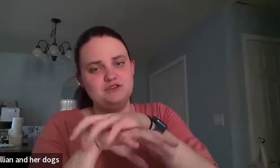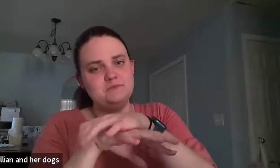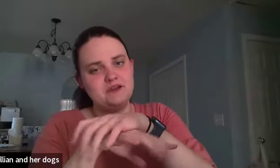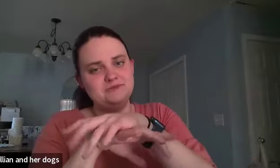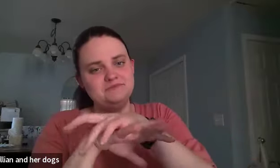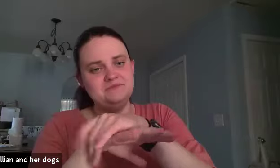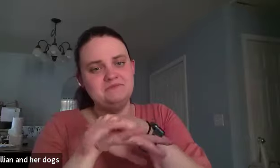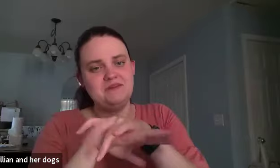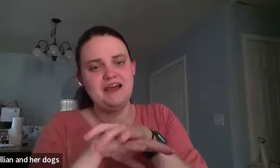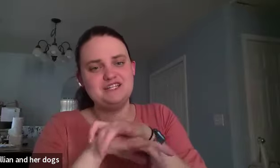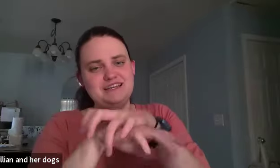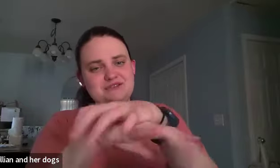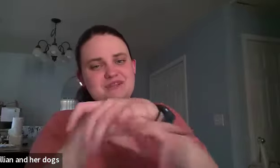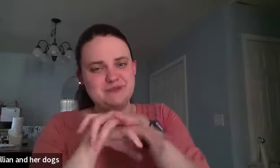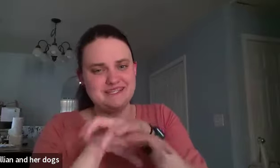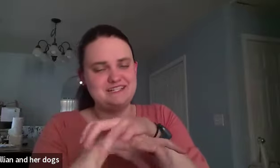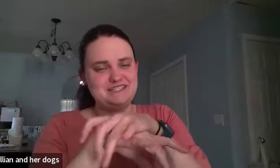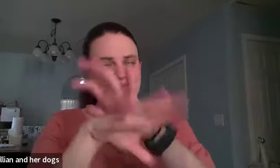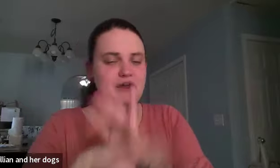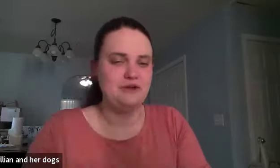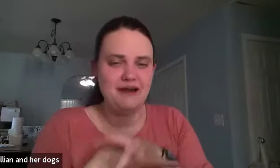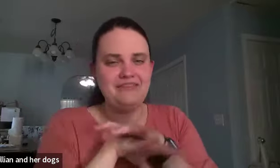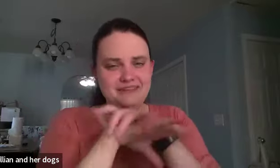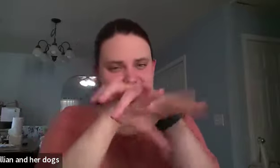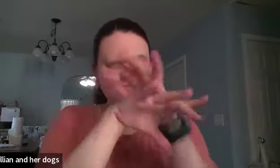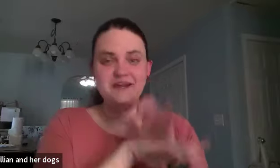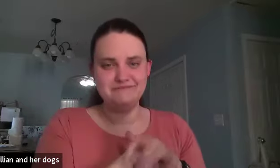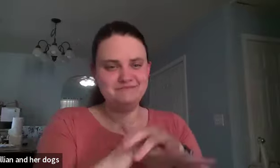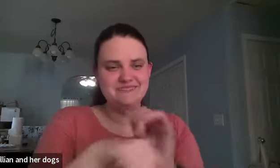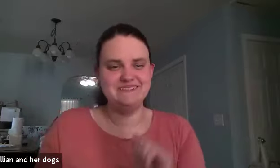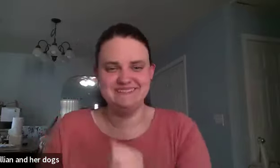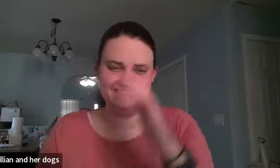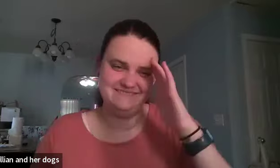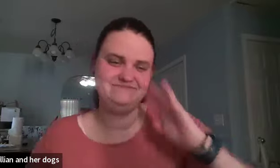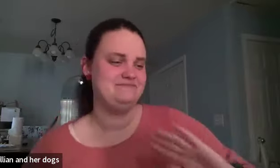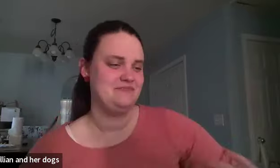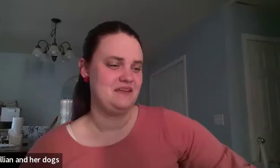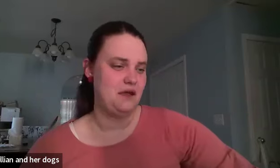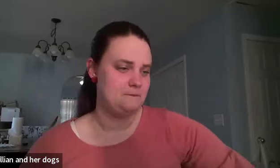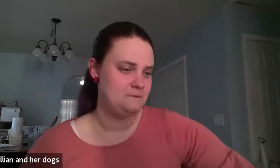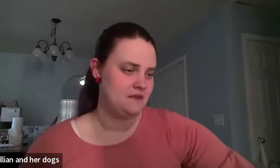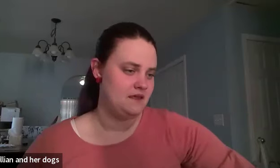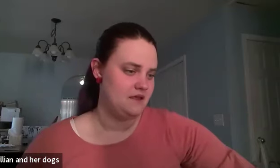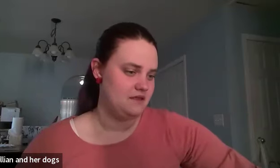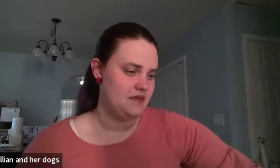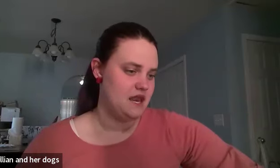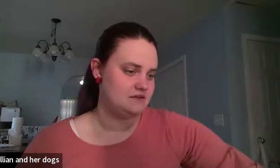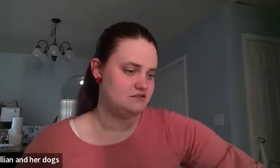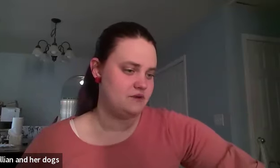and do spider. I just like doing this because I don't know. I think it's fun. Okay. The next one